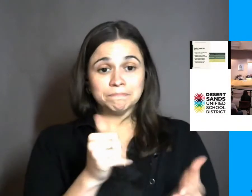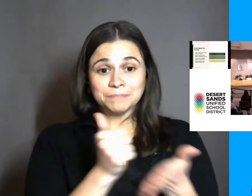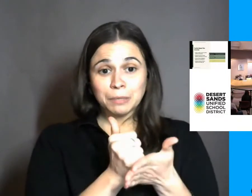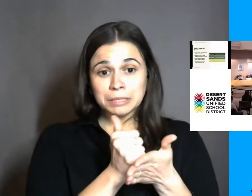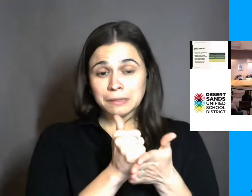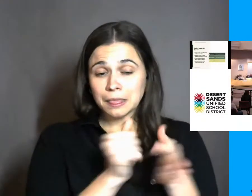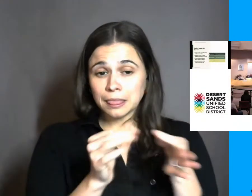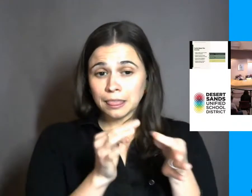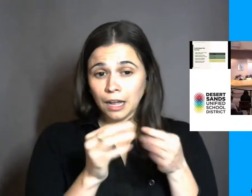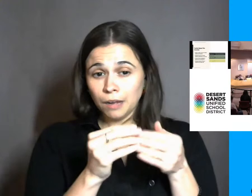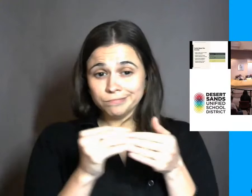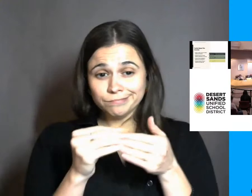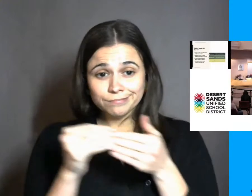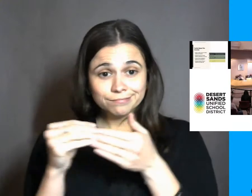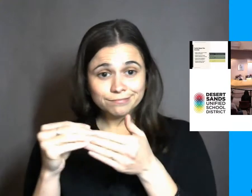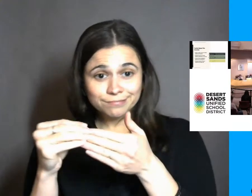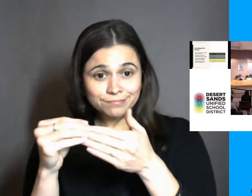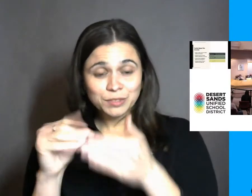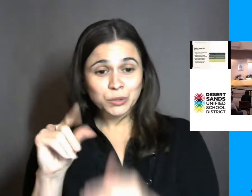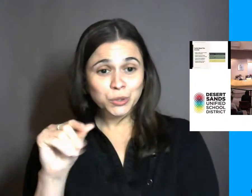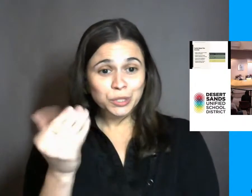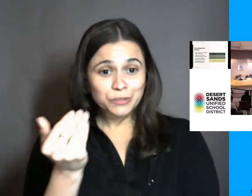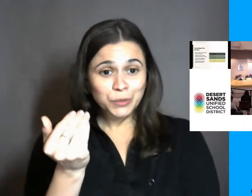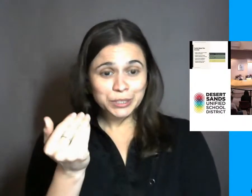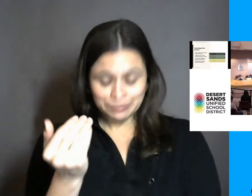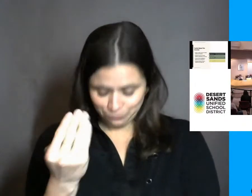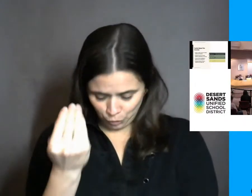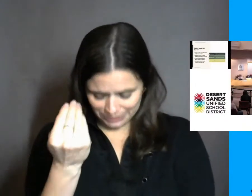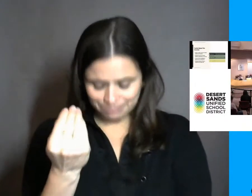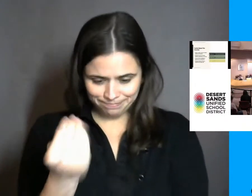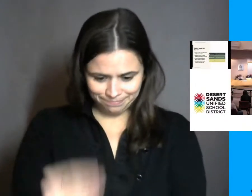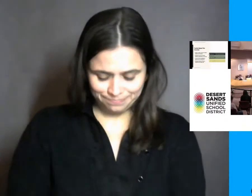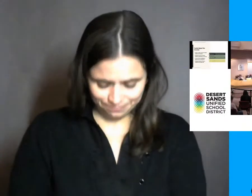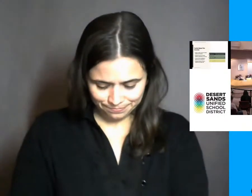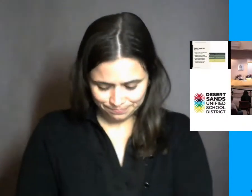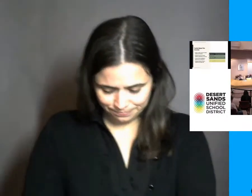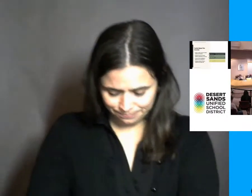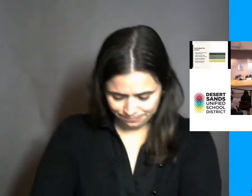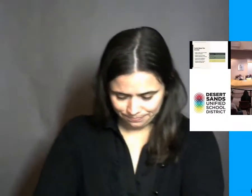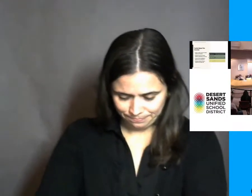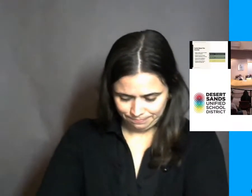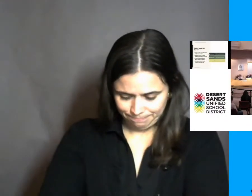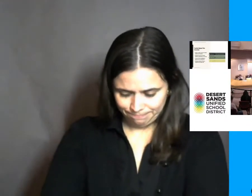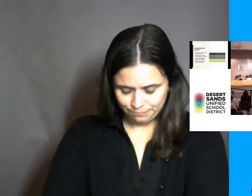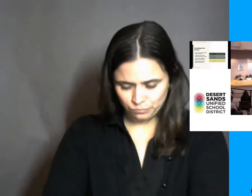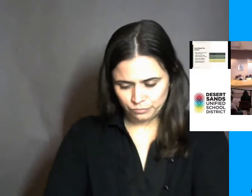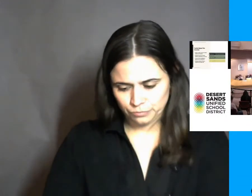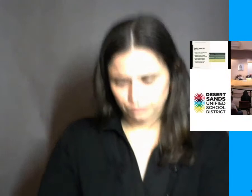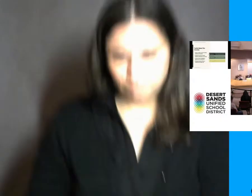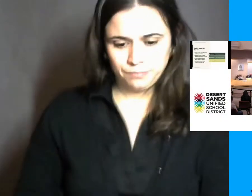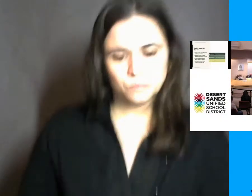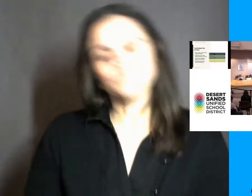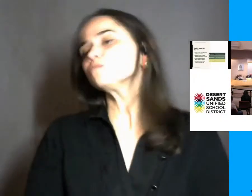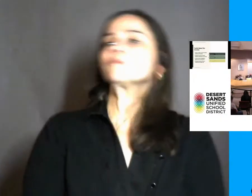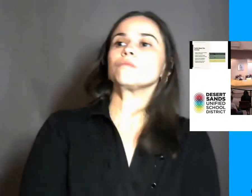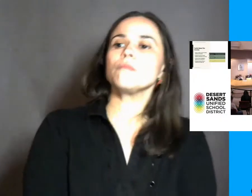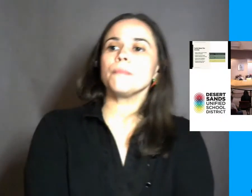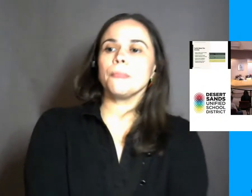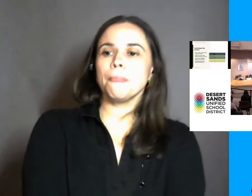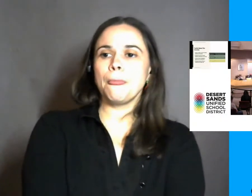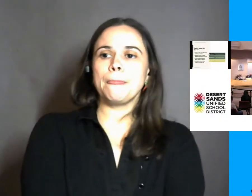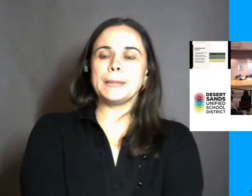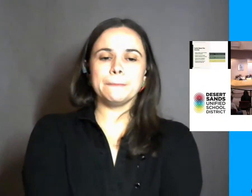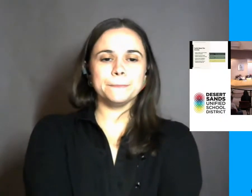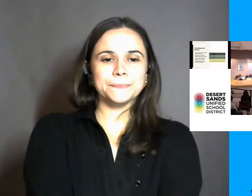in 2014 and fully developed out, and we put a plan together. So it's that roadmap to the desired facilities that are envisioned for our